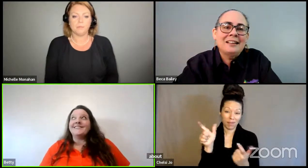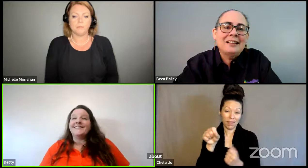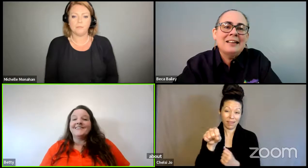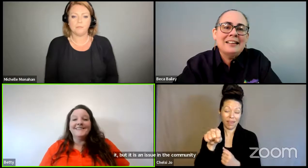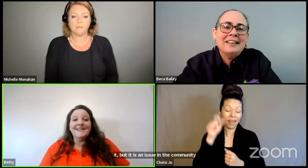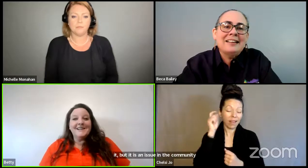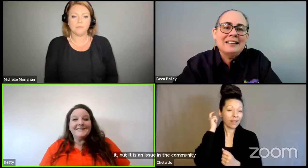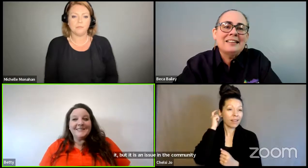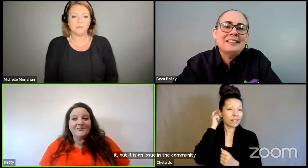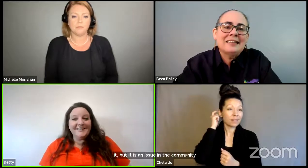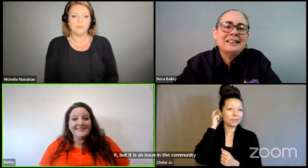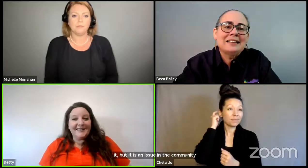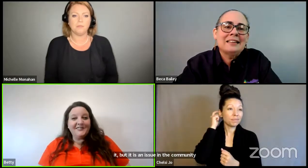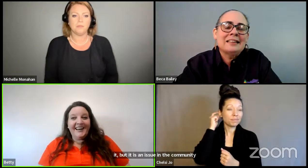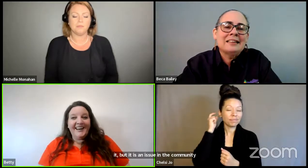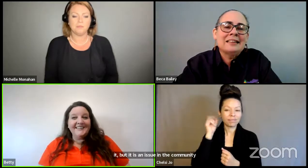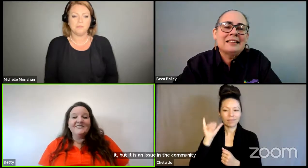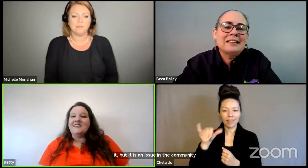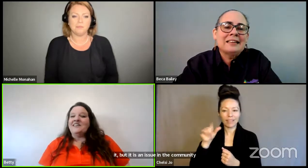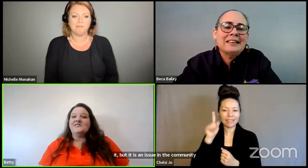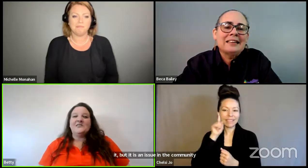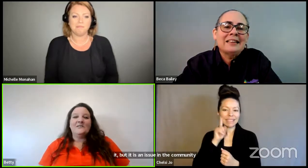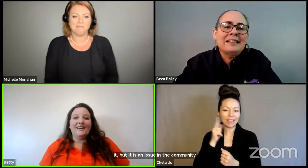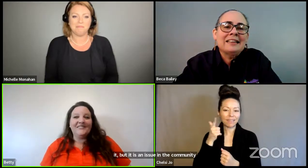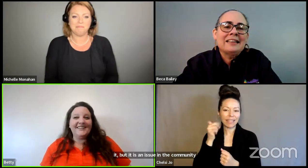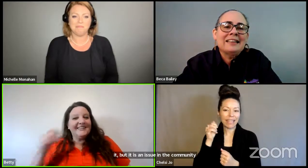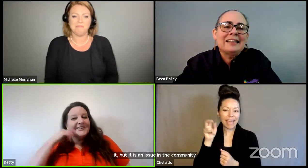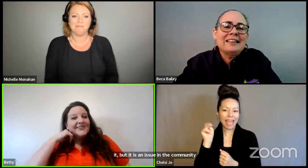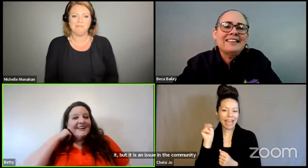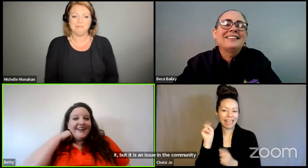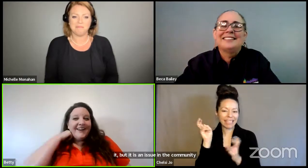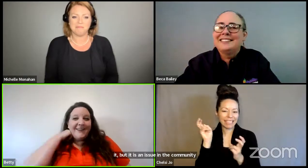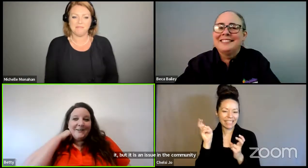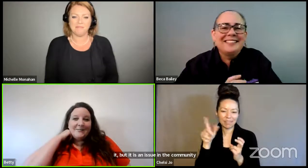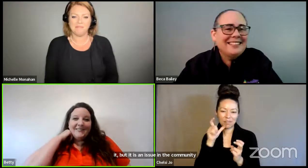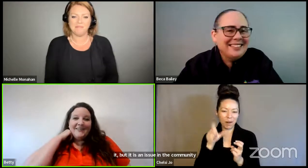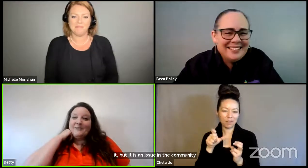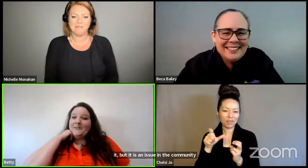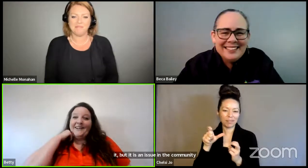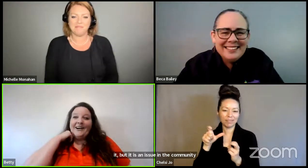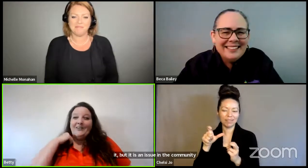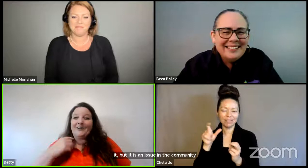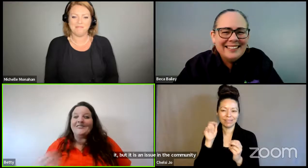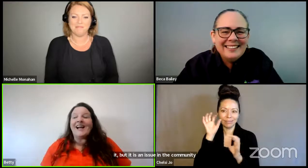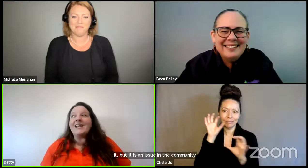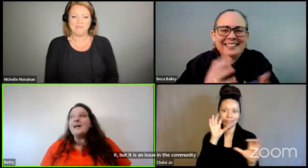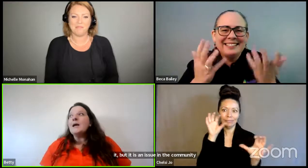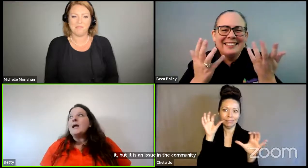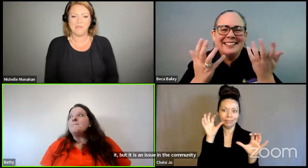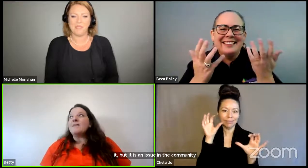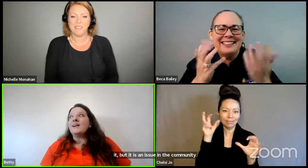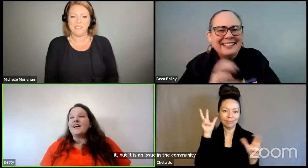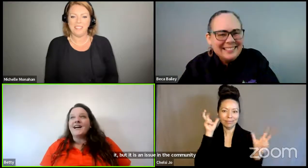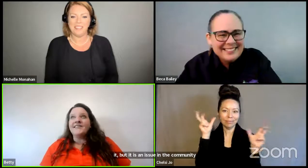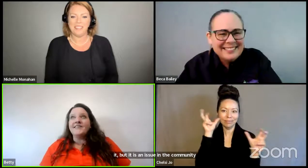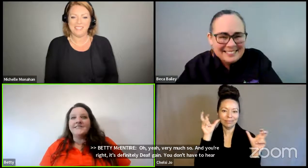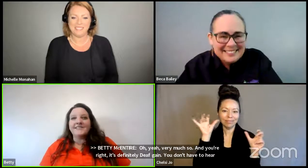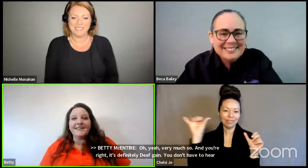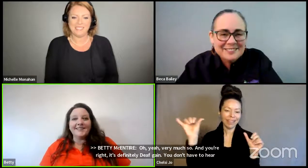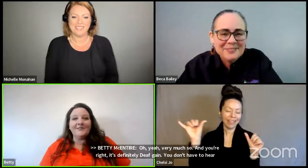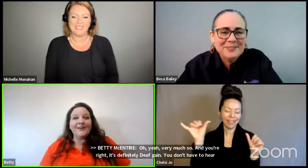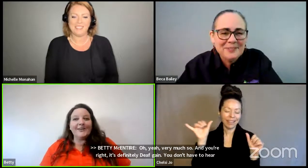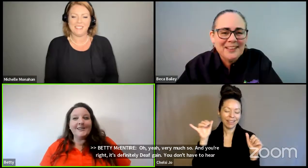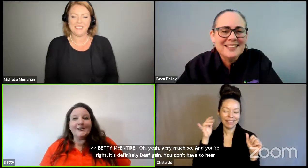right. It's definitely deaf game that you don't have to hear them going off all night. But I